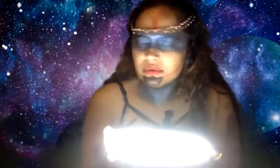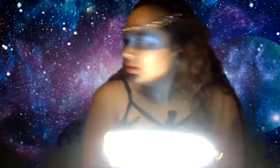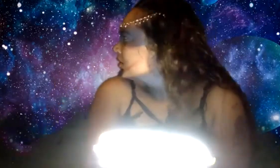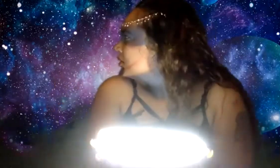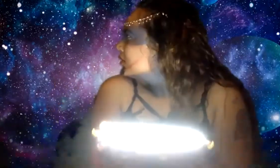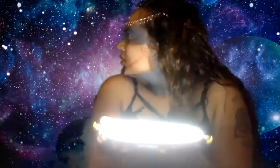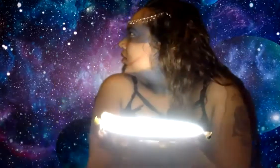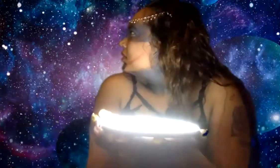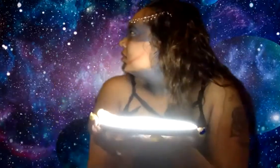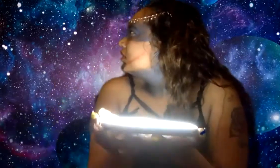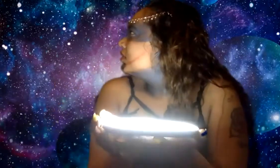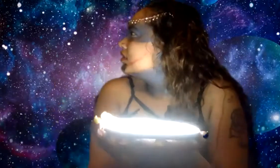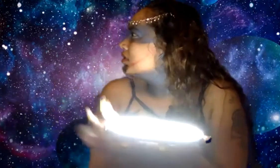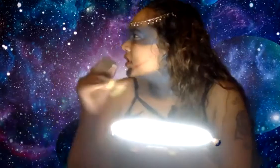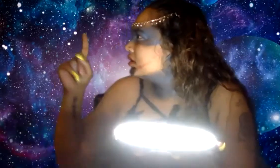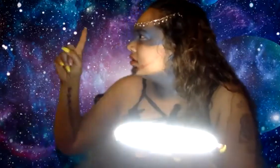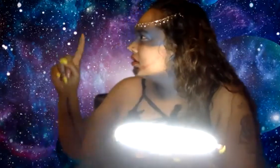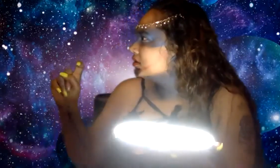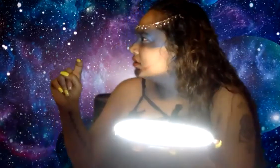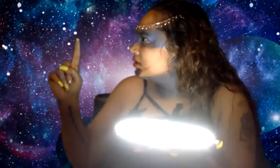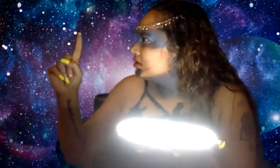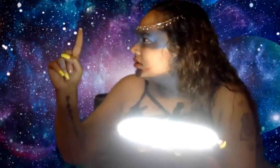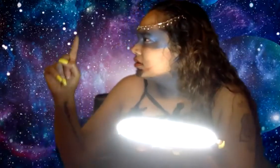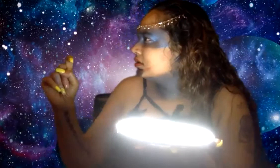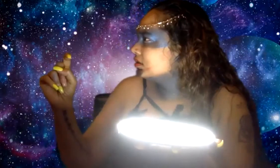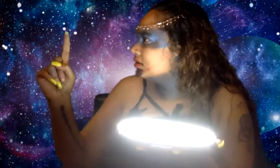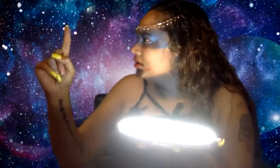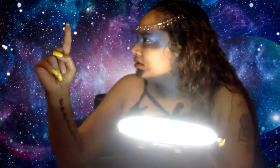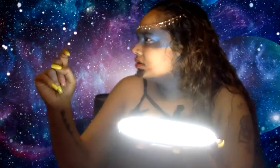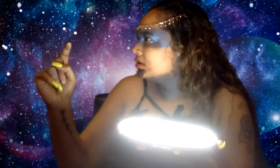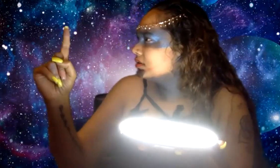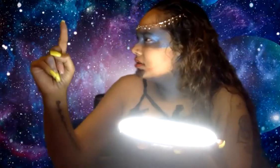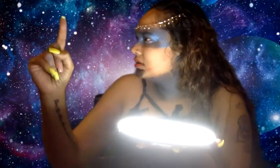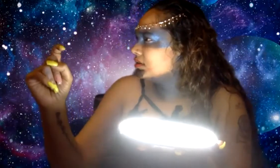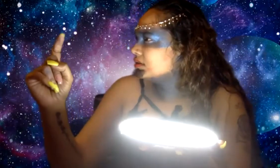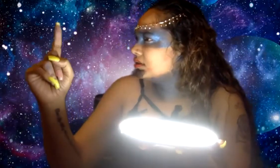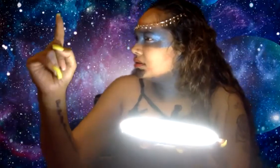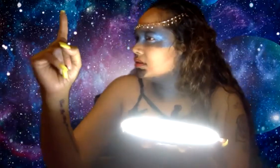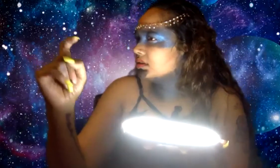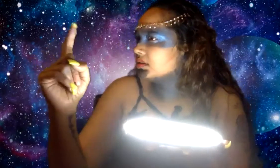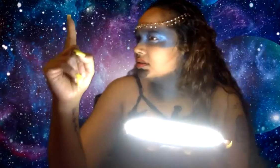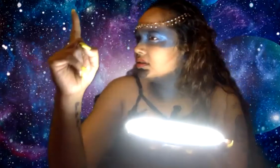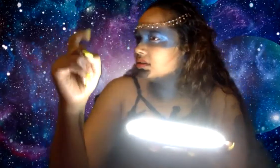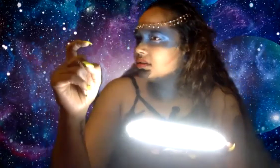I felt someone tap my shoulder. I looked over and I saw this figure